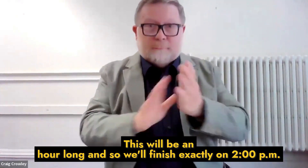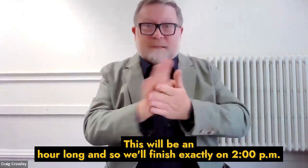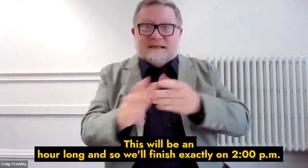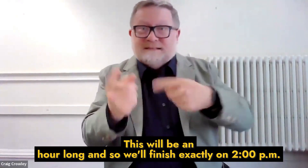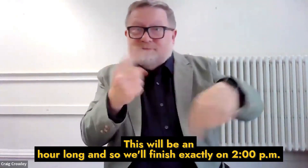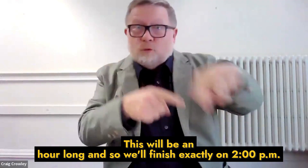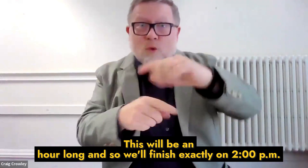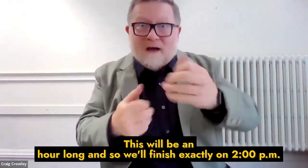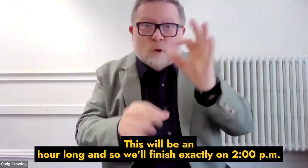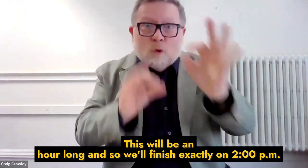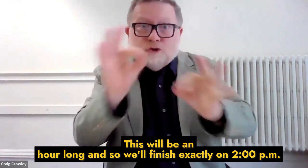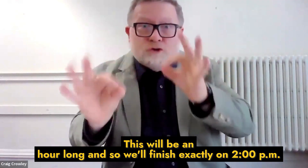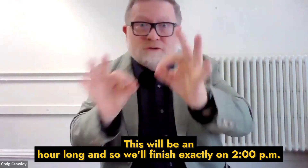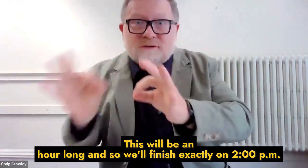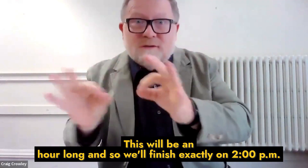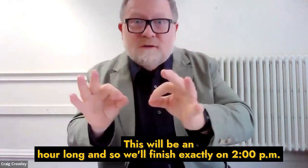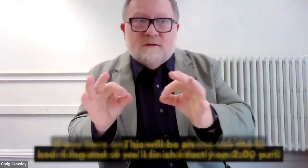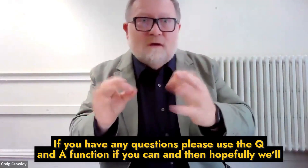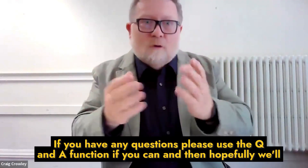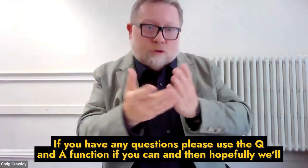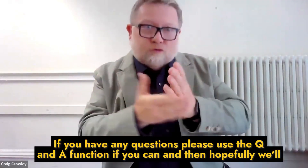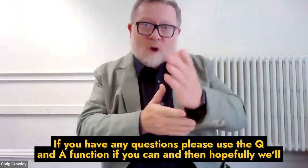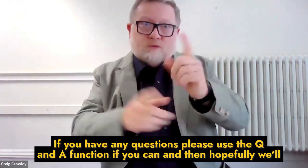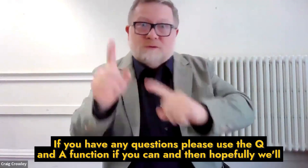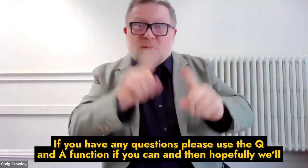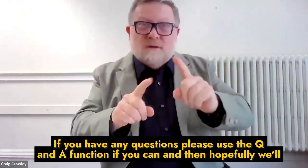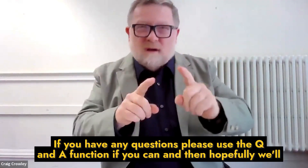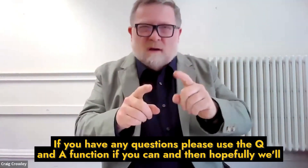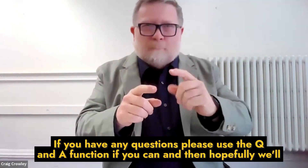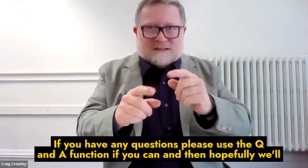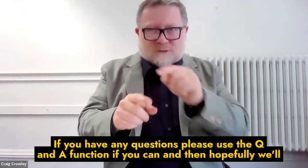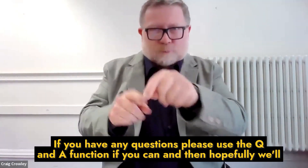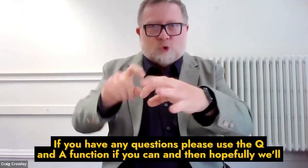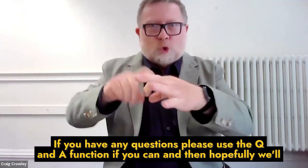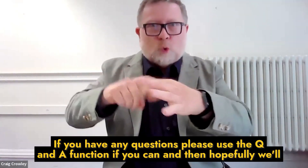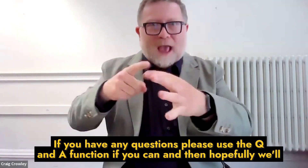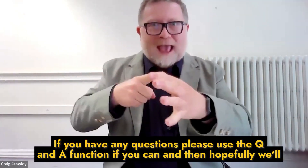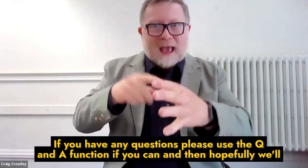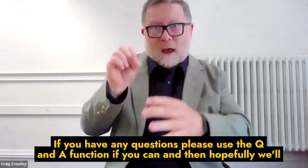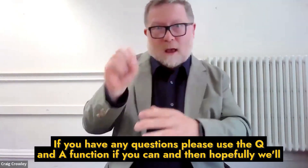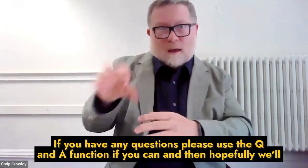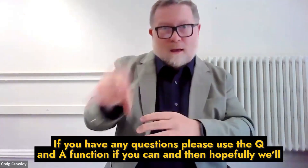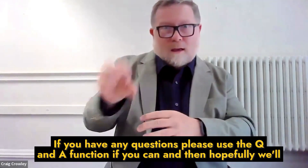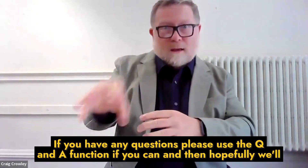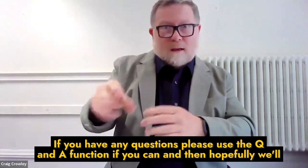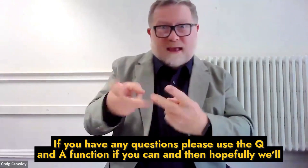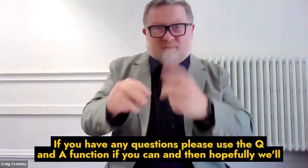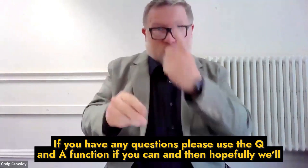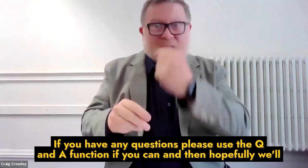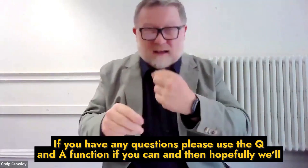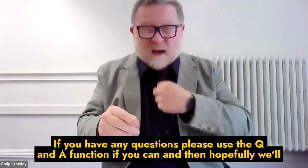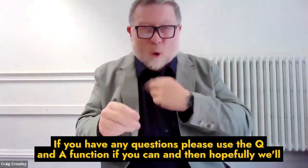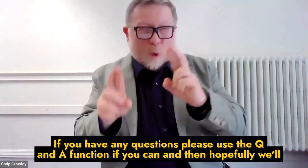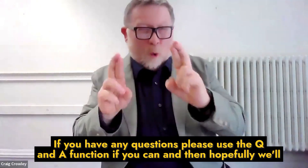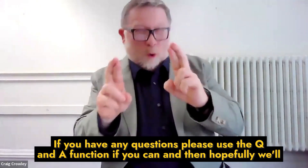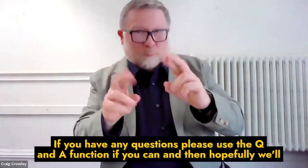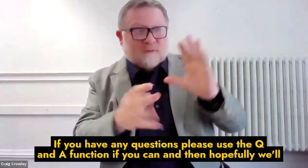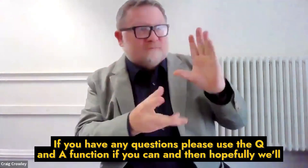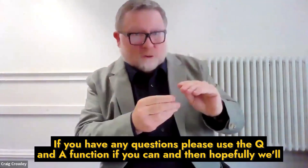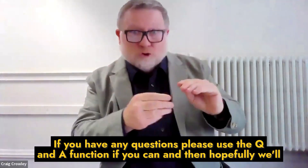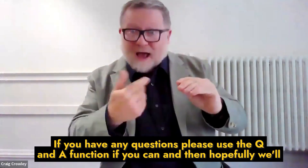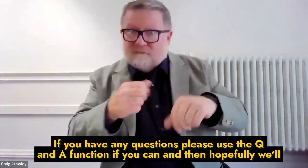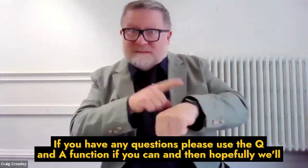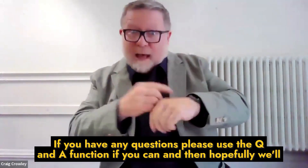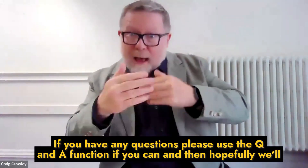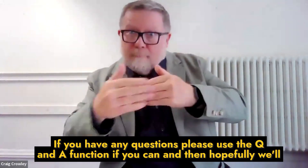finish exactly on 2 o'clock. If you have any questions, please use the Q&A